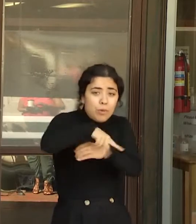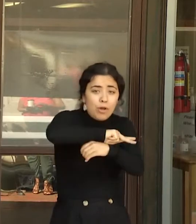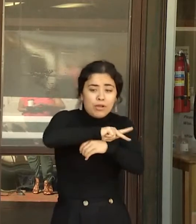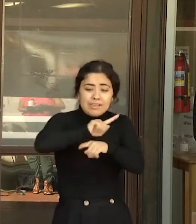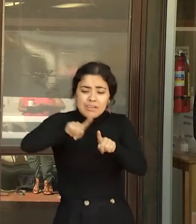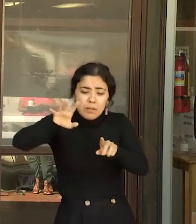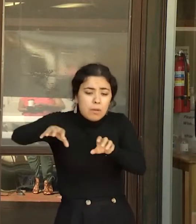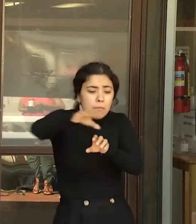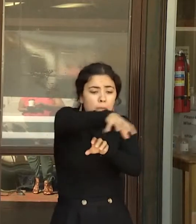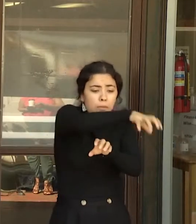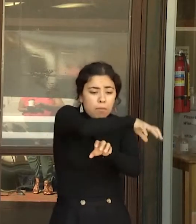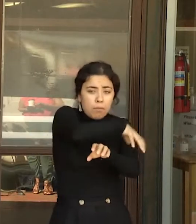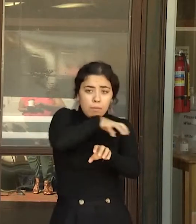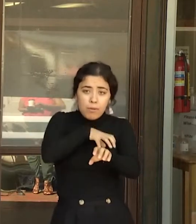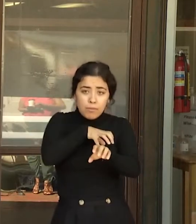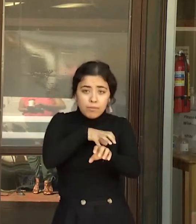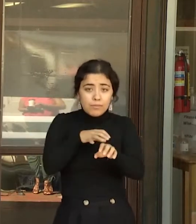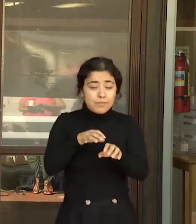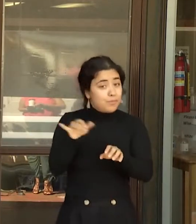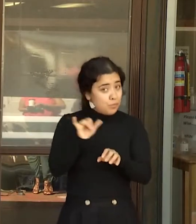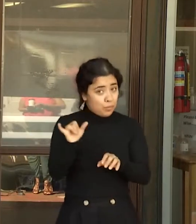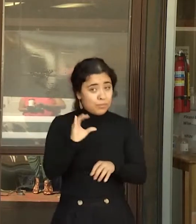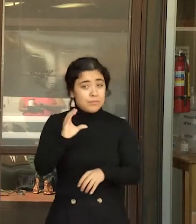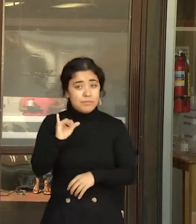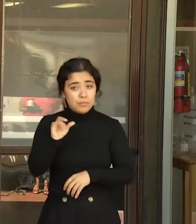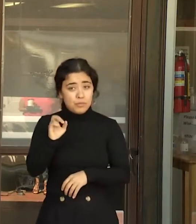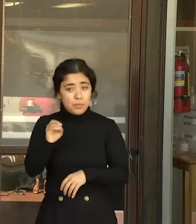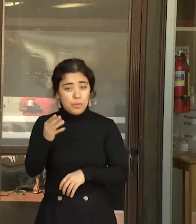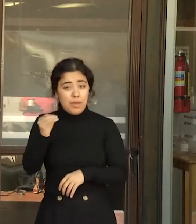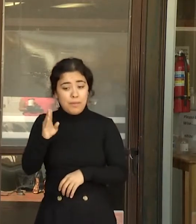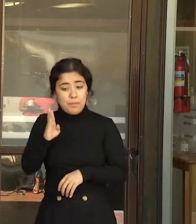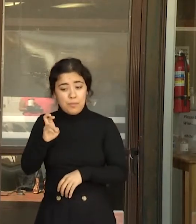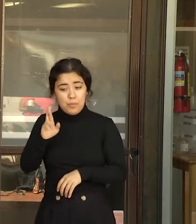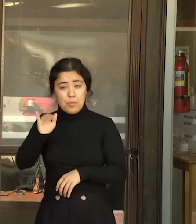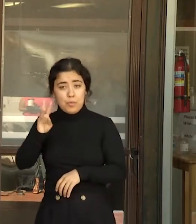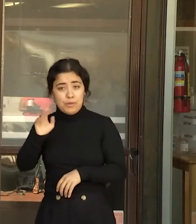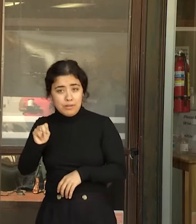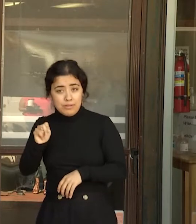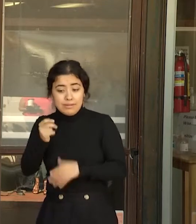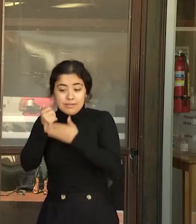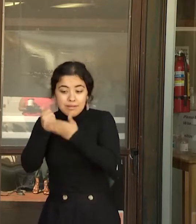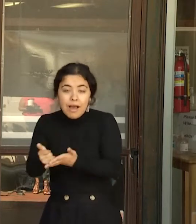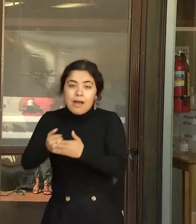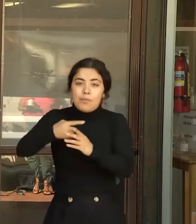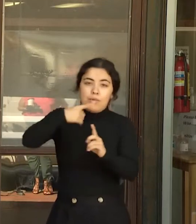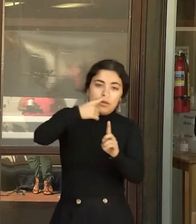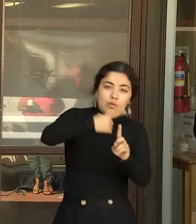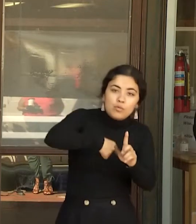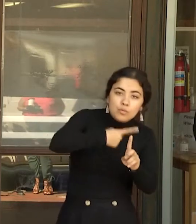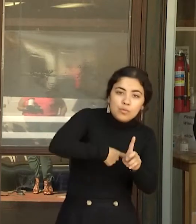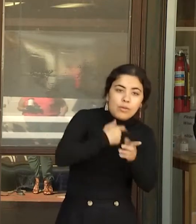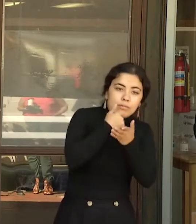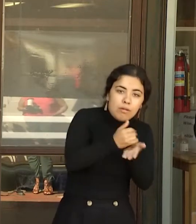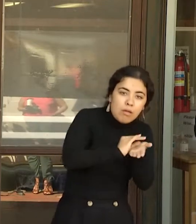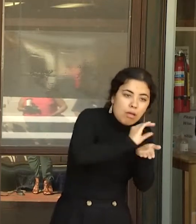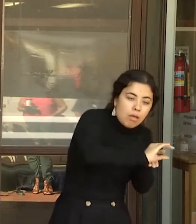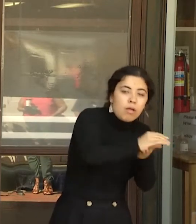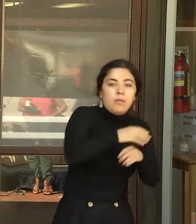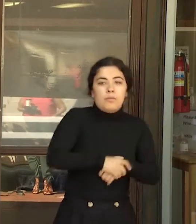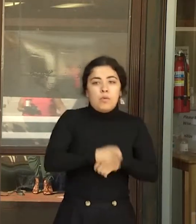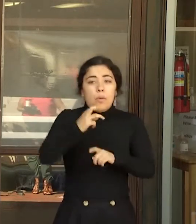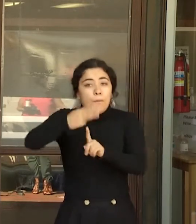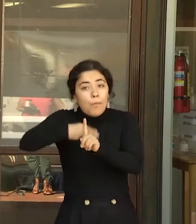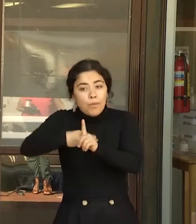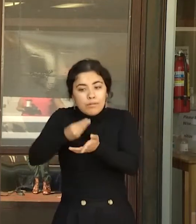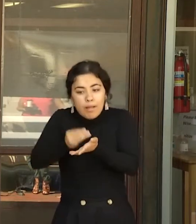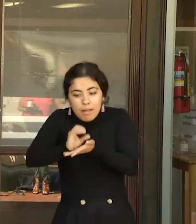townships, in addition to Cicero and Berwyn, to help with rental assistance, to help with mortgage assistance. This is something that our agency